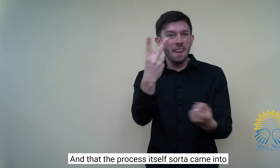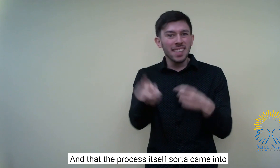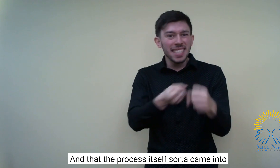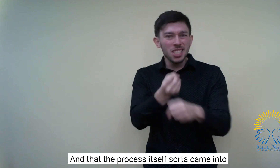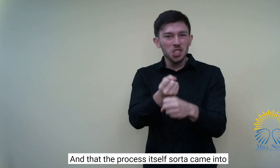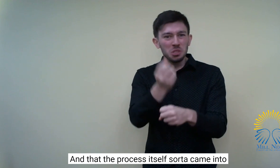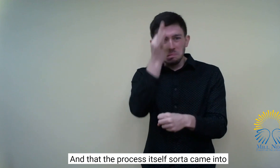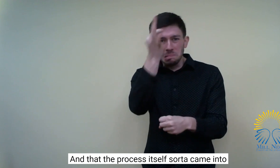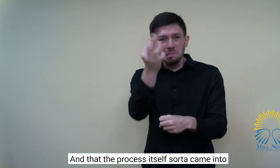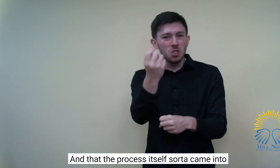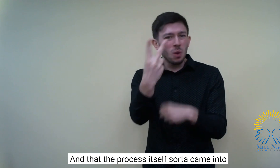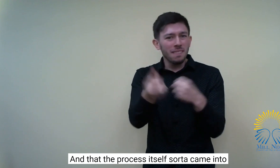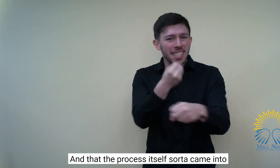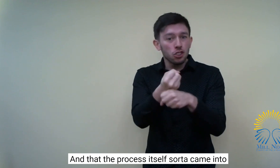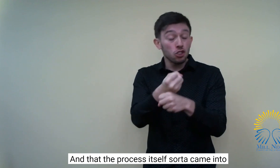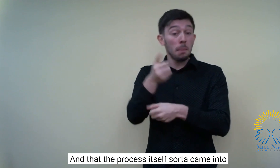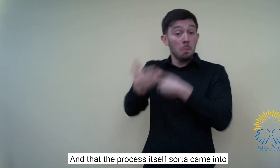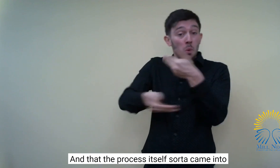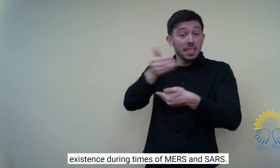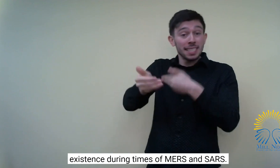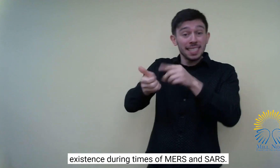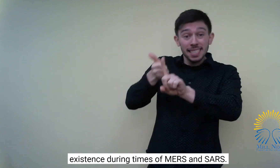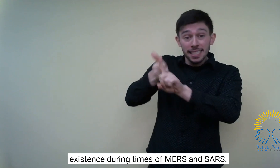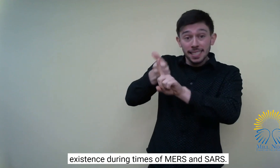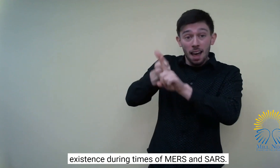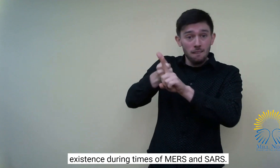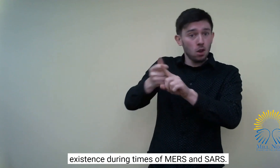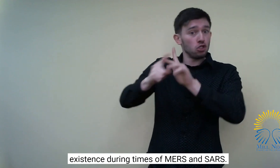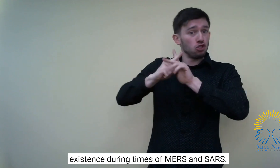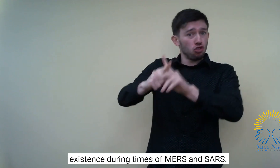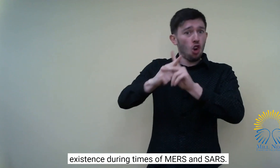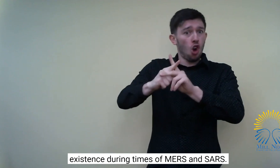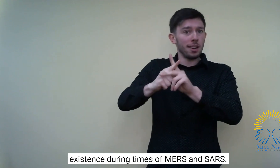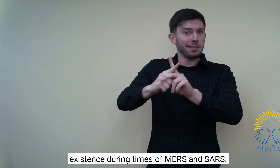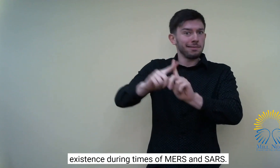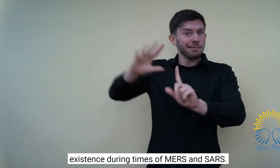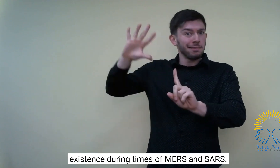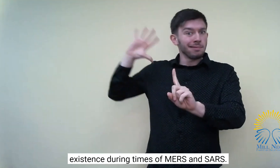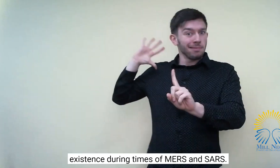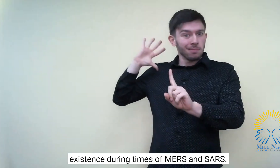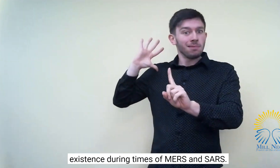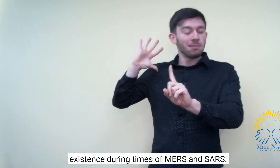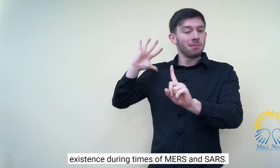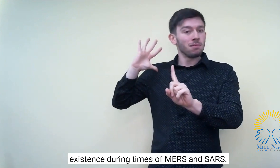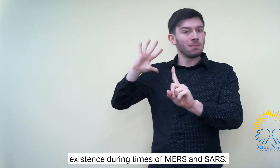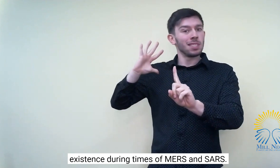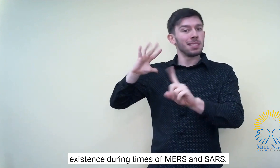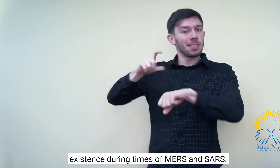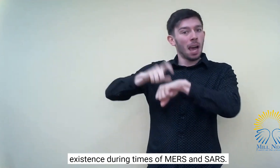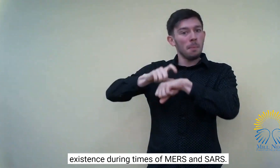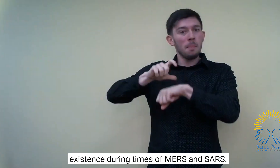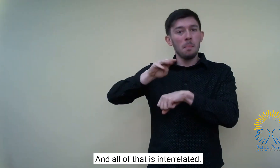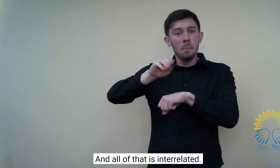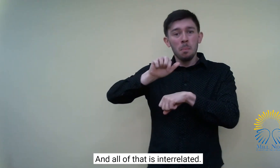the process itself sort of came into existence during times of MERS and SARS, and all of